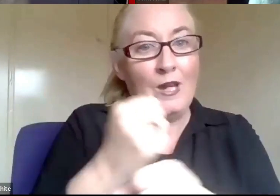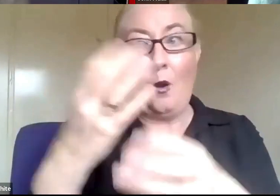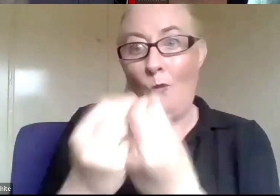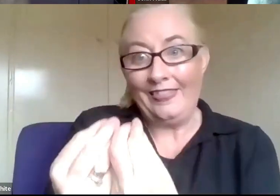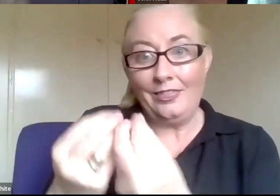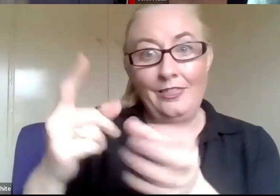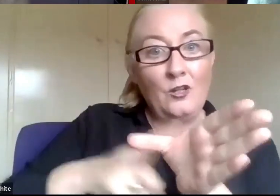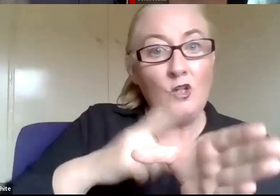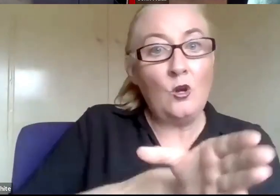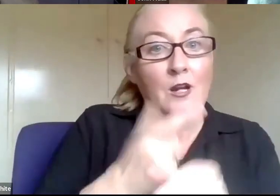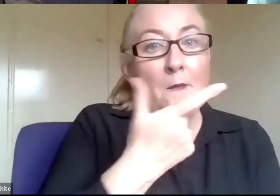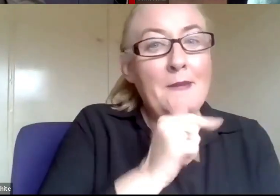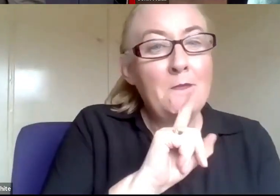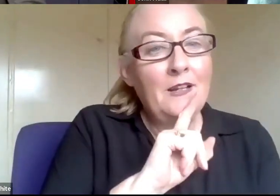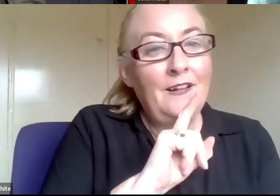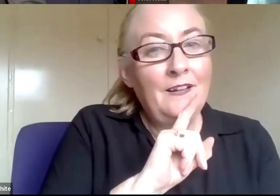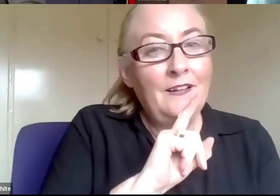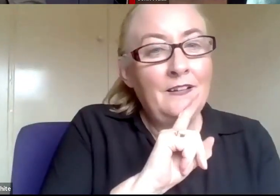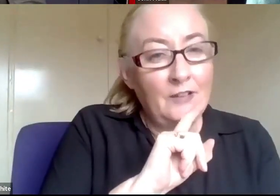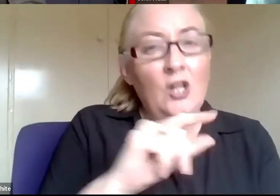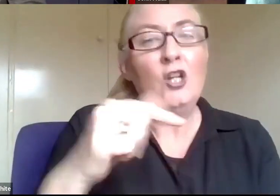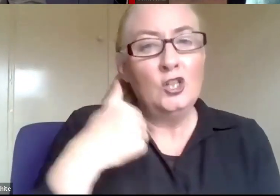hope we'll be able to help them.